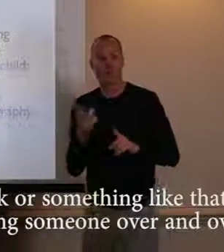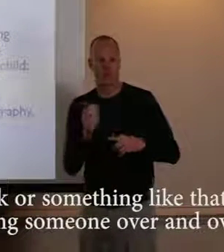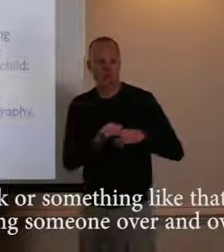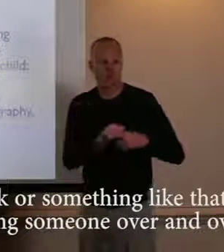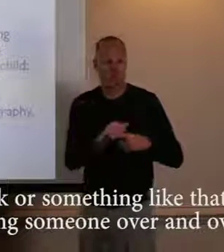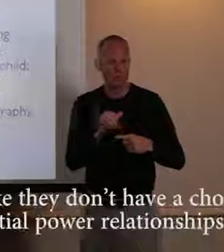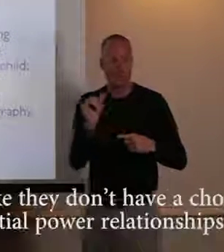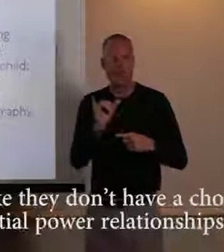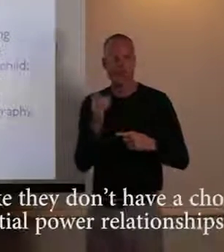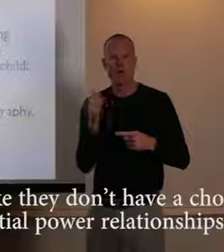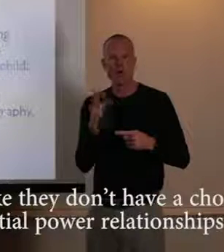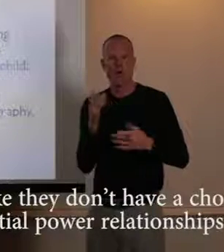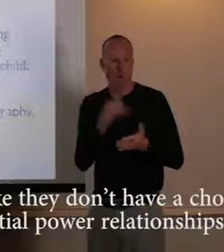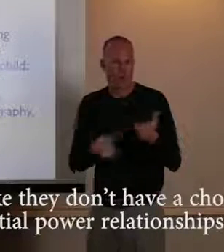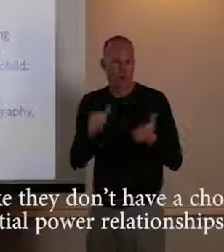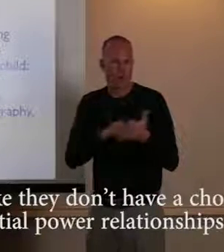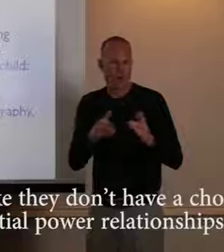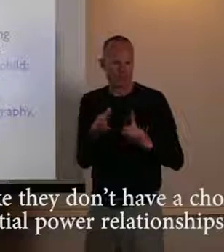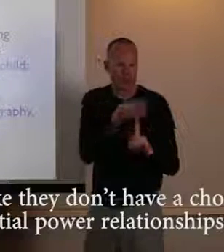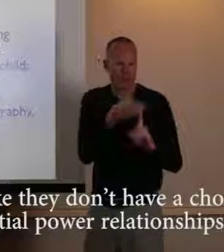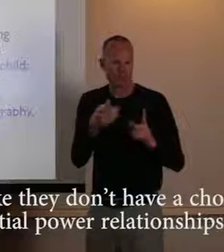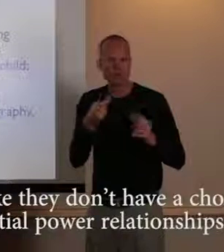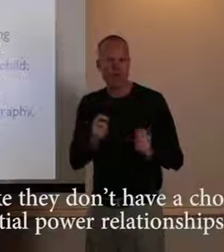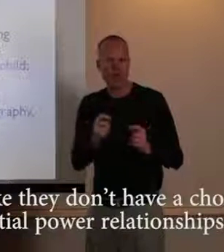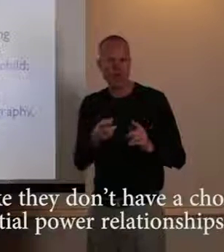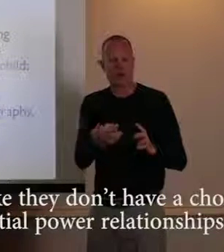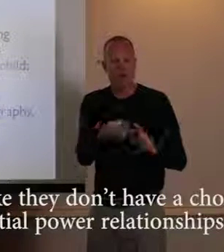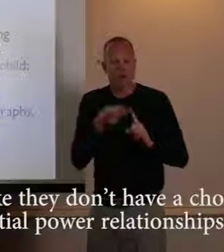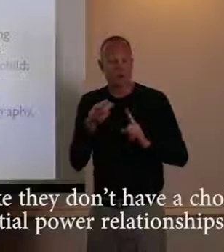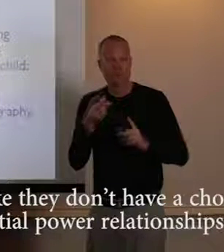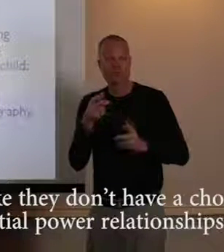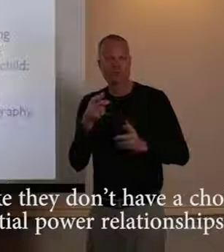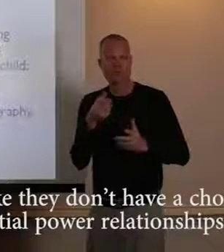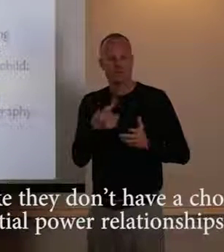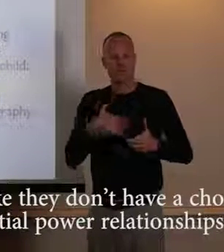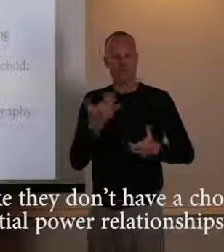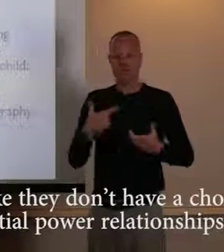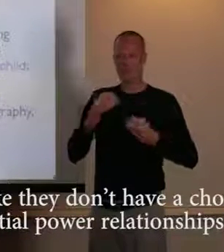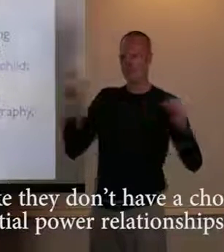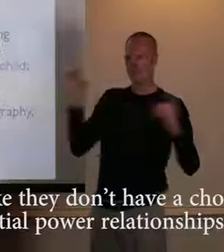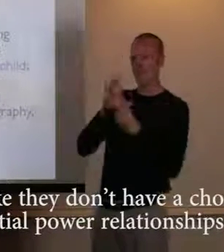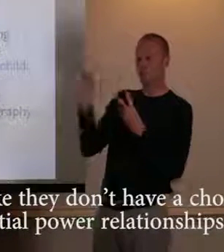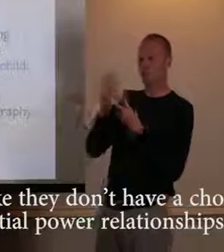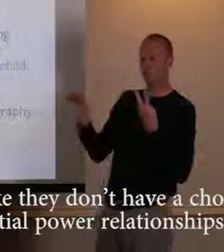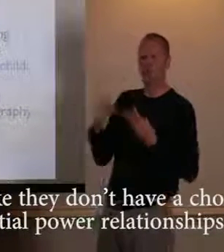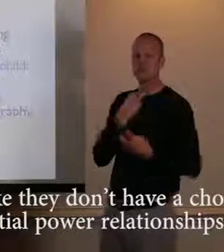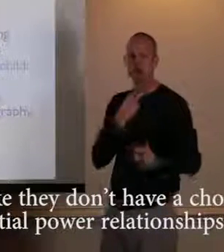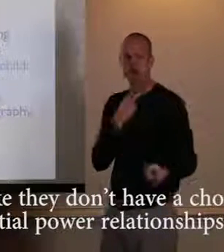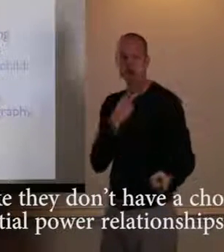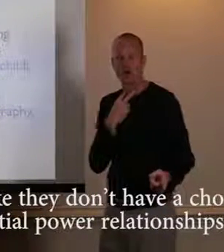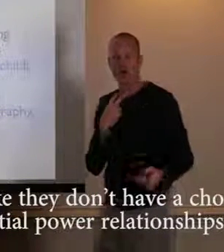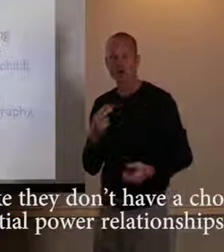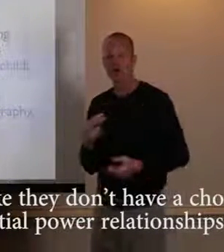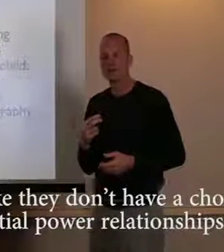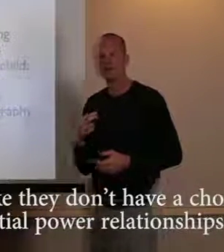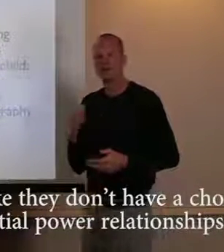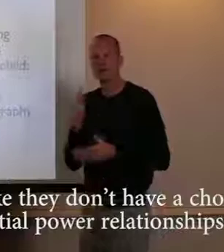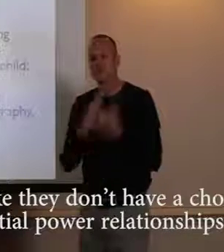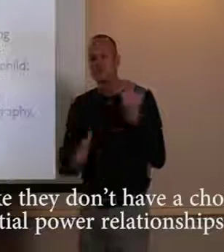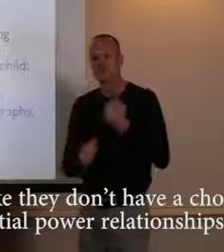someone over and over and over again until they finally feel like they don't have a choice. Some risk factors